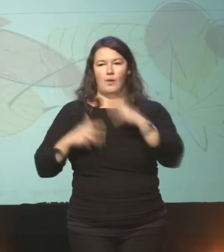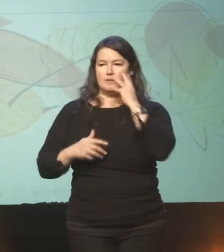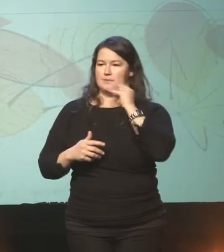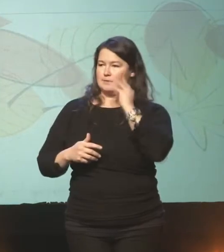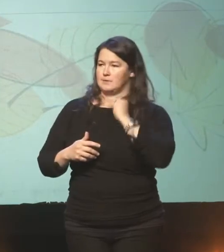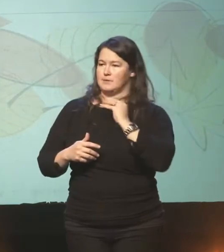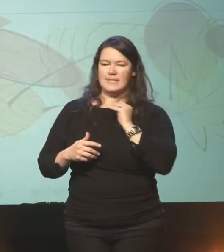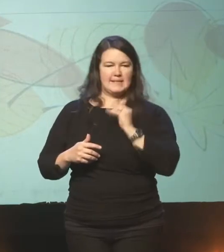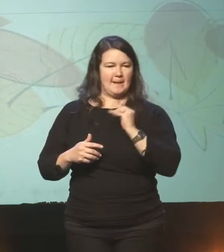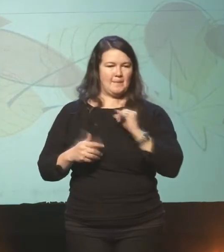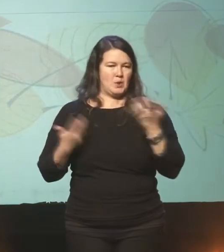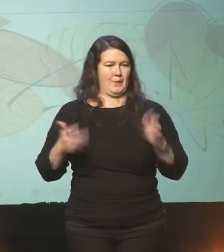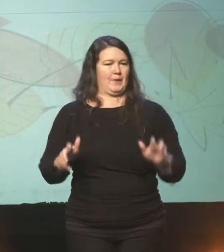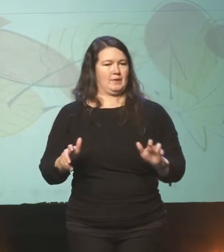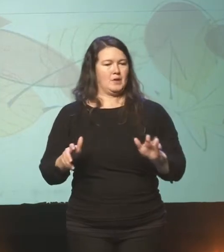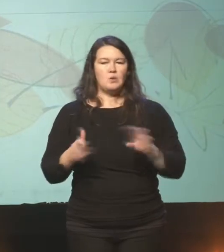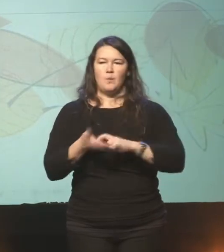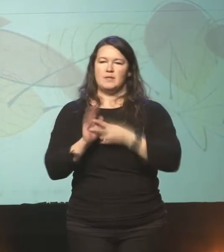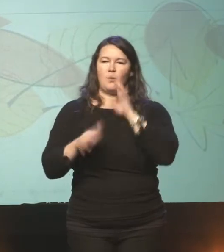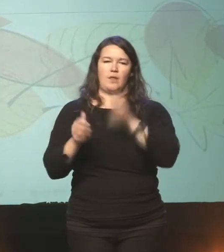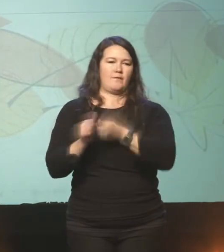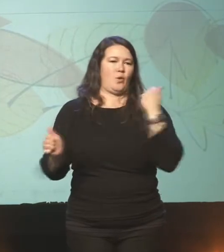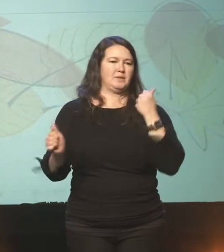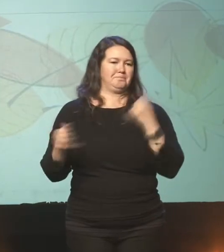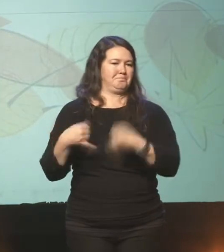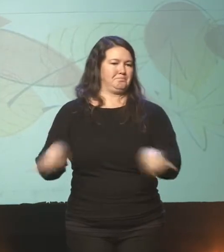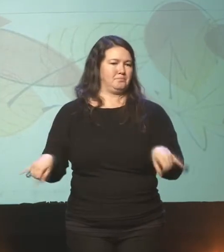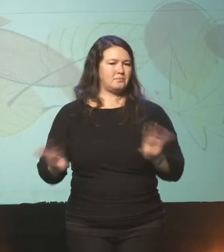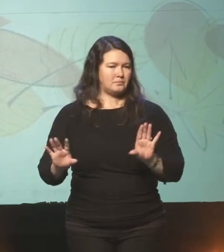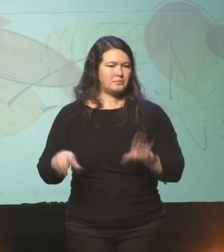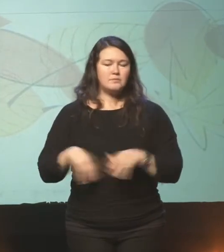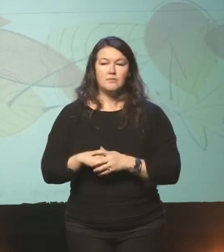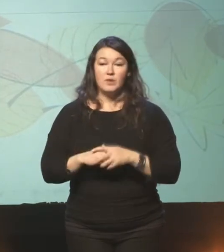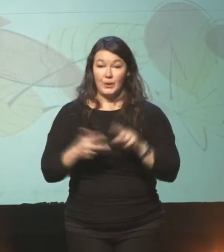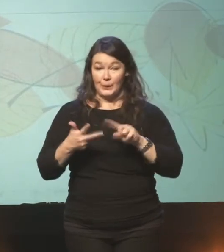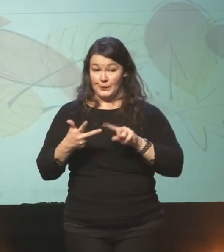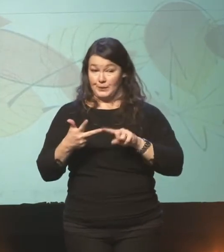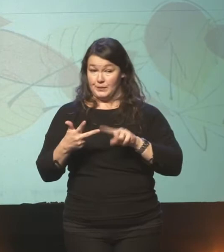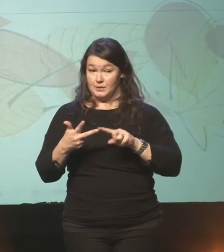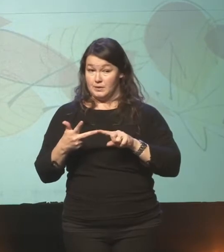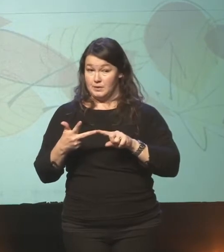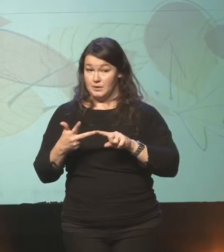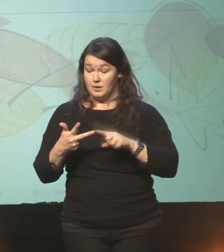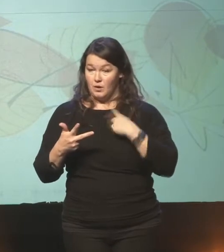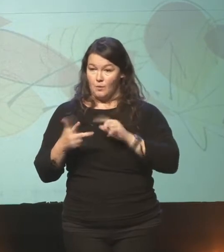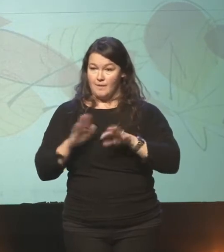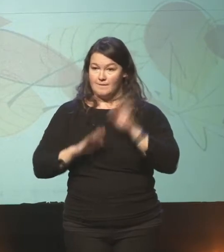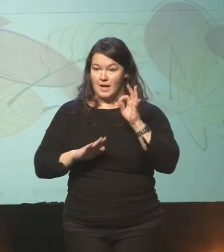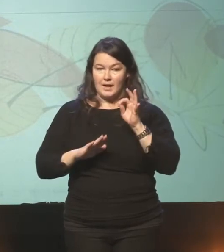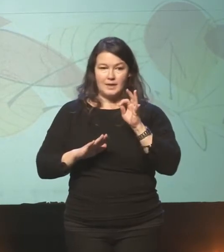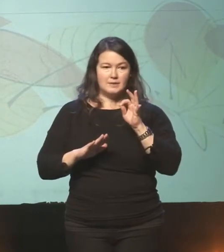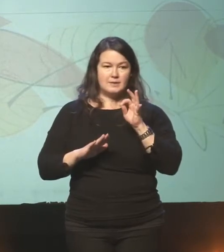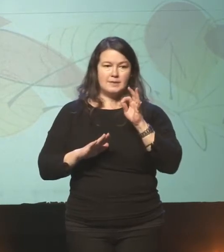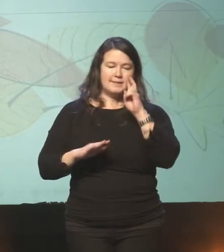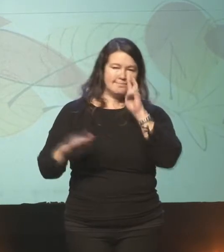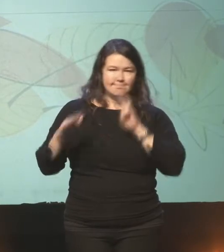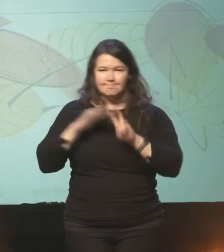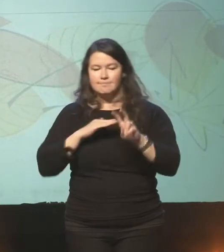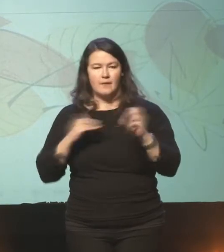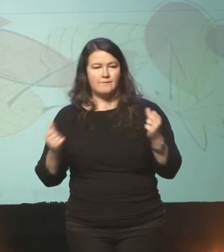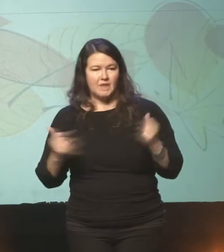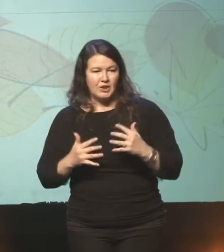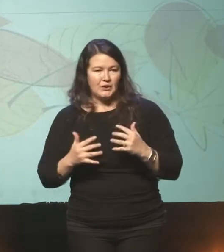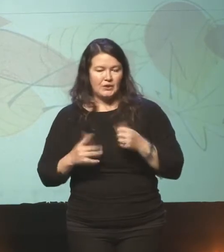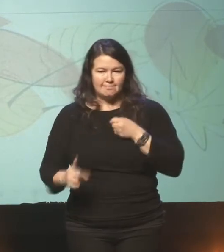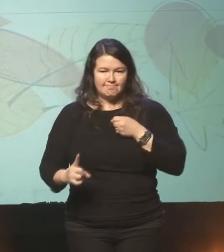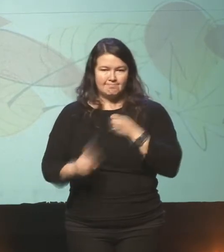pain. So we're just kind of avoiding it. A third way that we find ourselves in this anticipatory fear setting